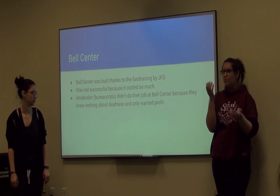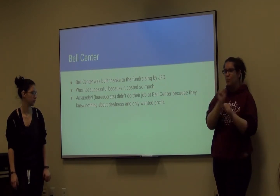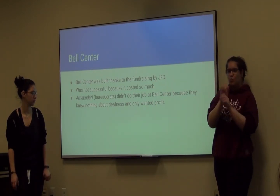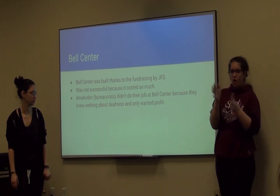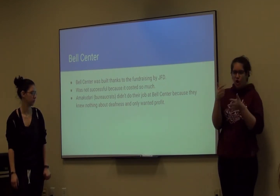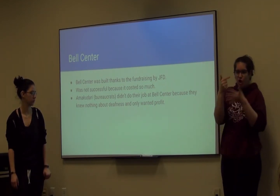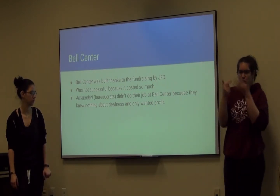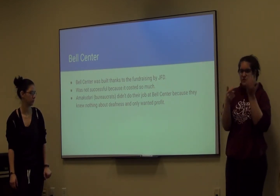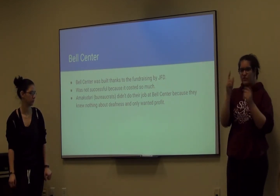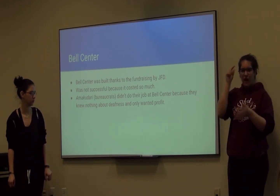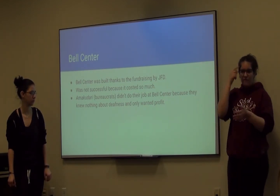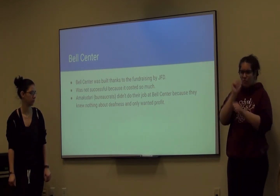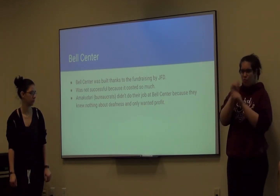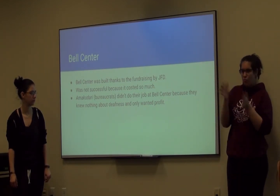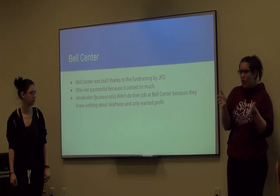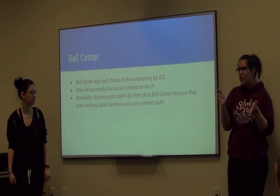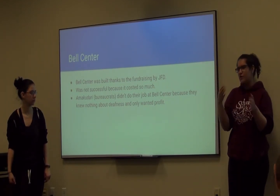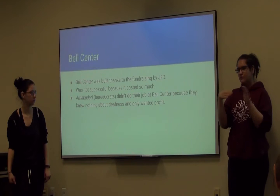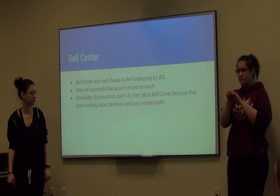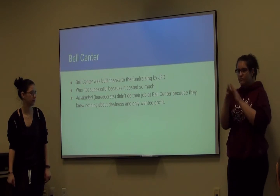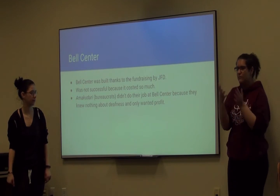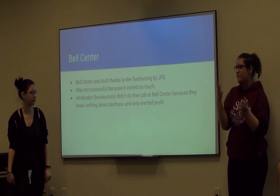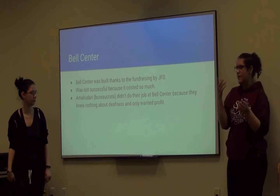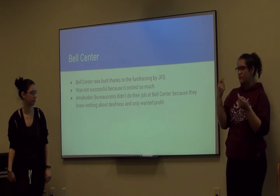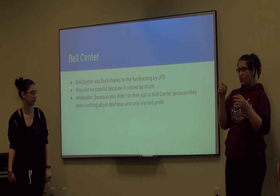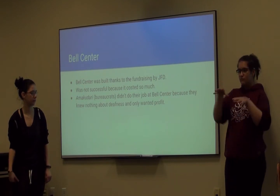the bureaucrats and, you know, the government workers,